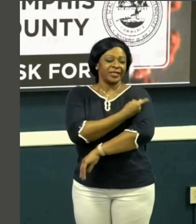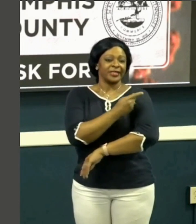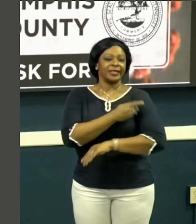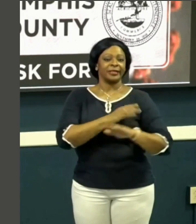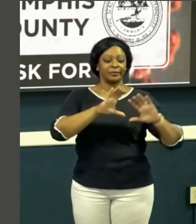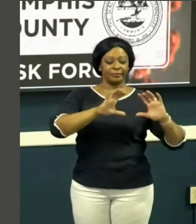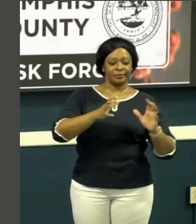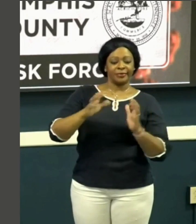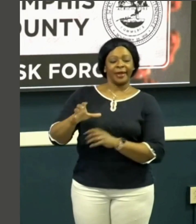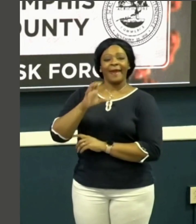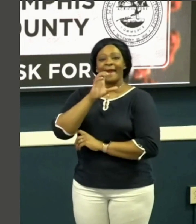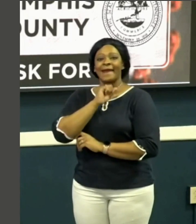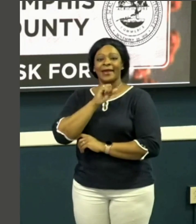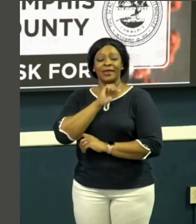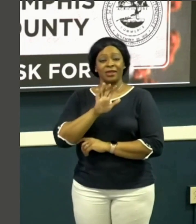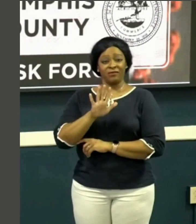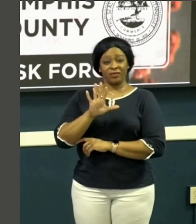age.